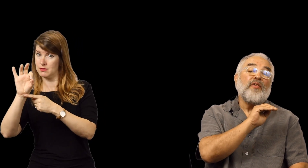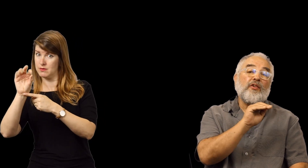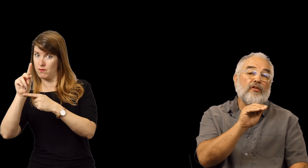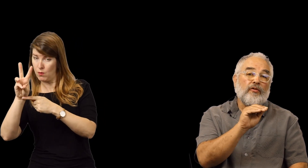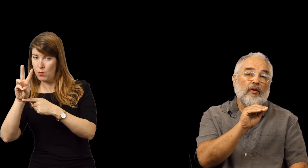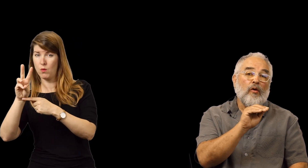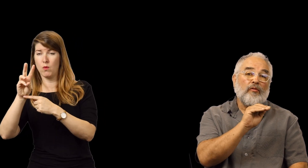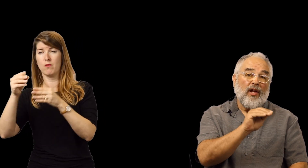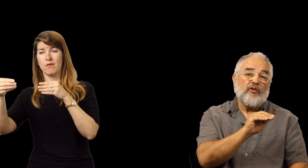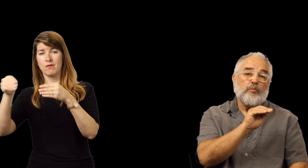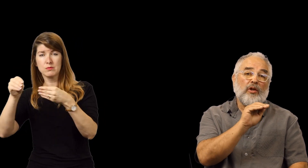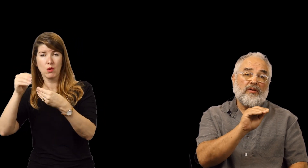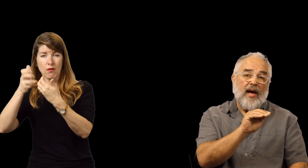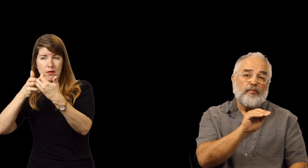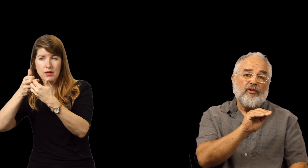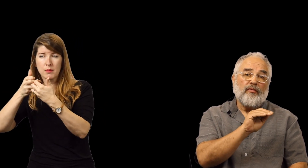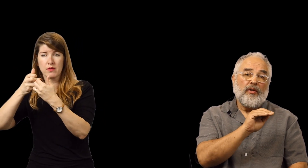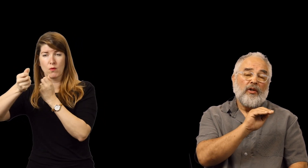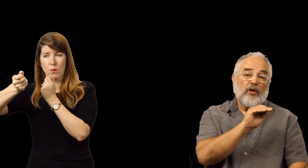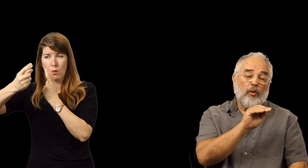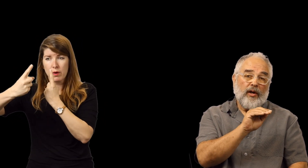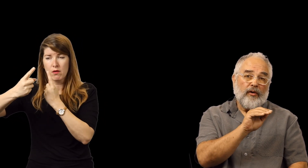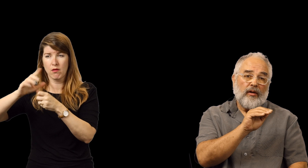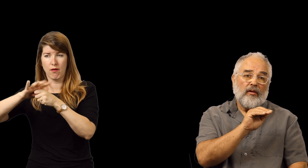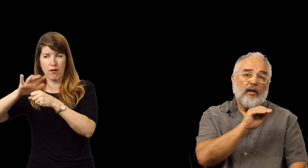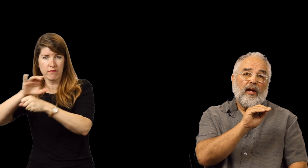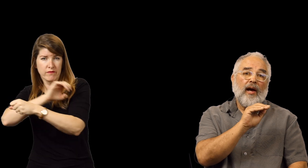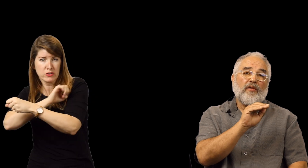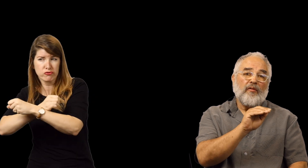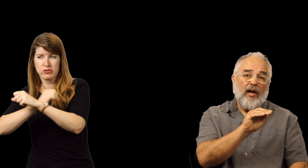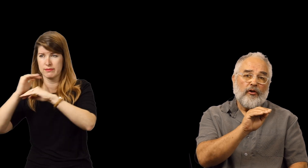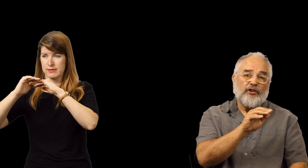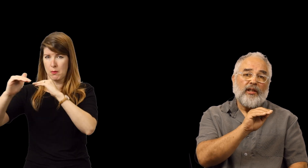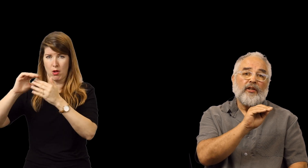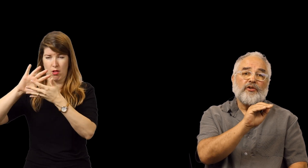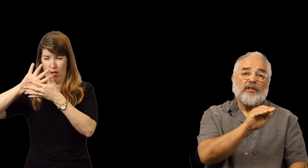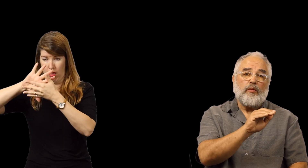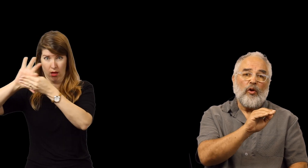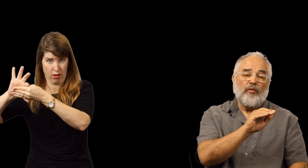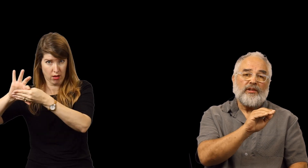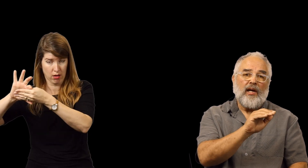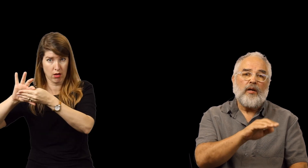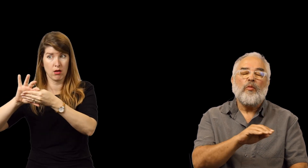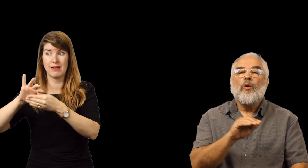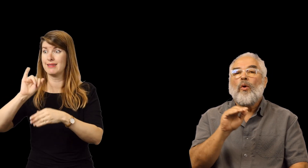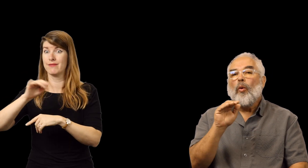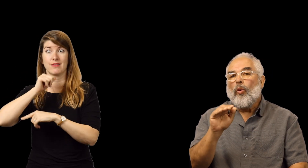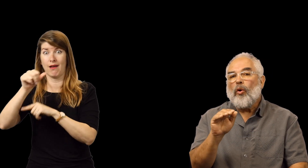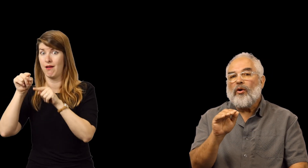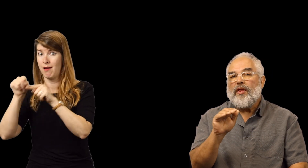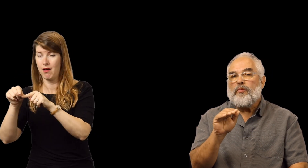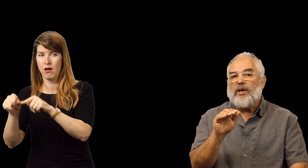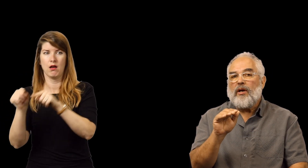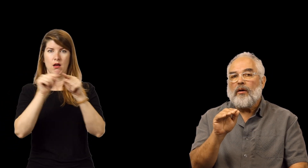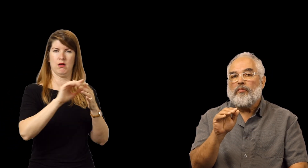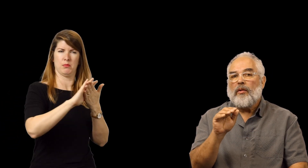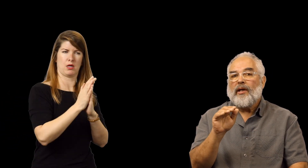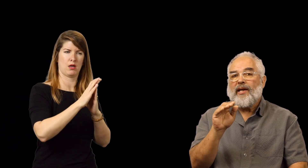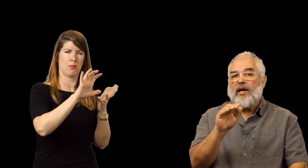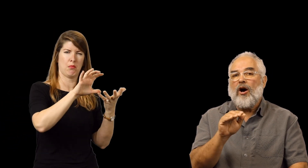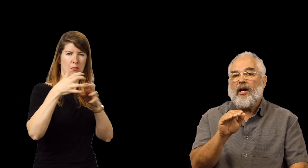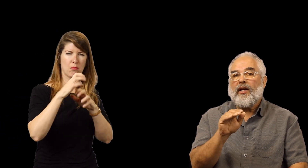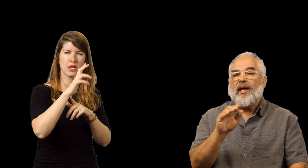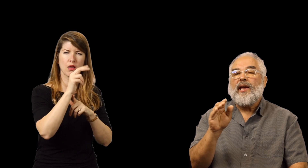achieve a phases flow, flexible, adaptive, coherent, have enough energy, and they're stable over time, or they